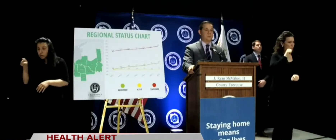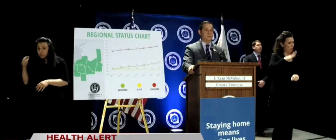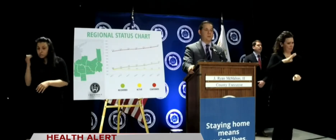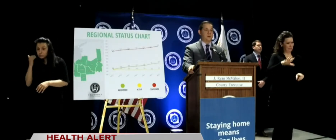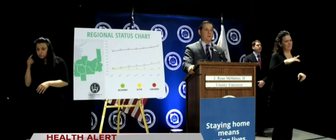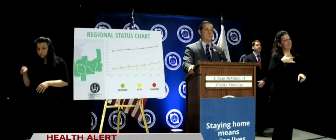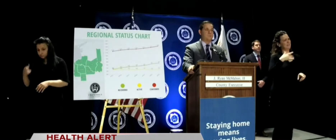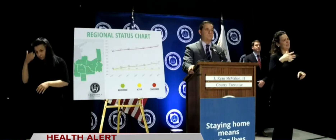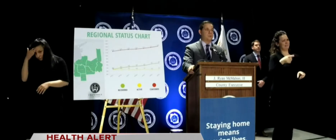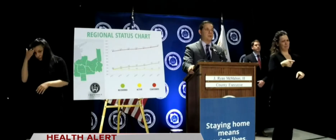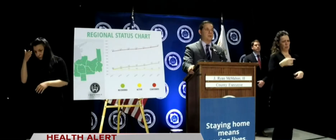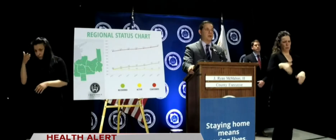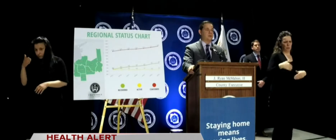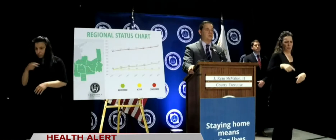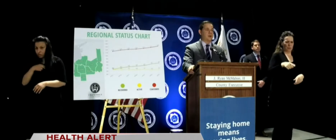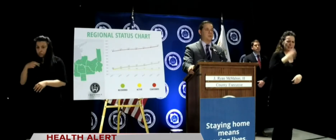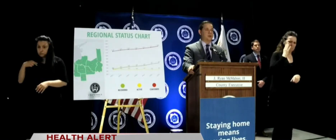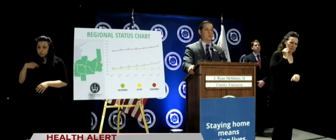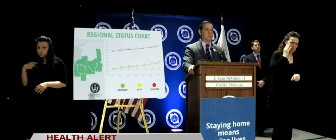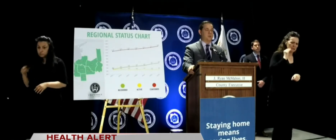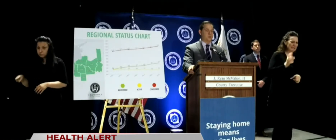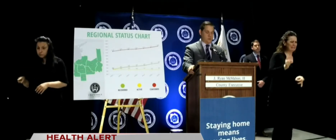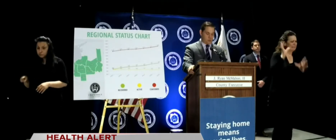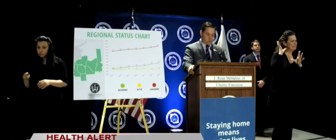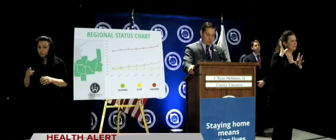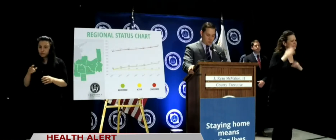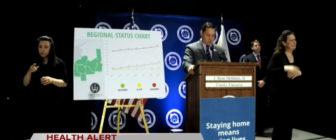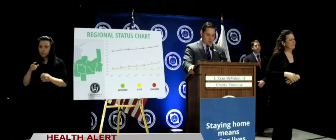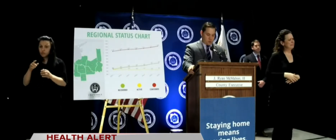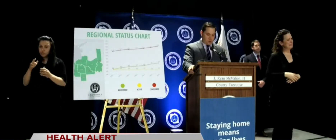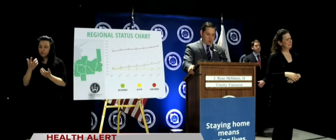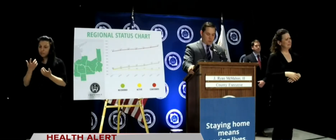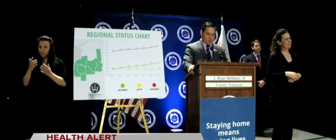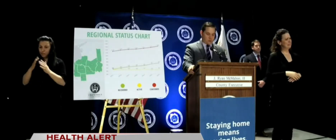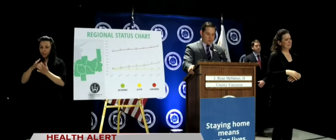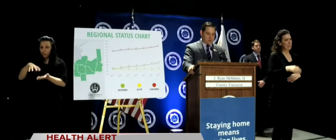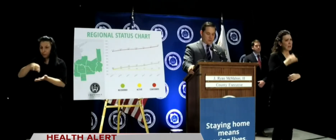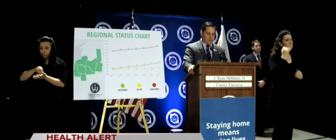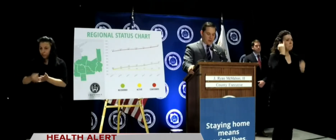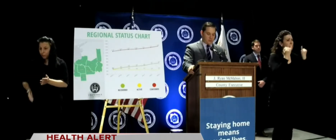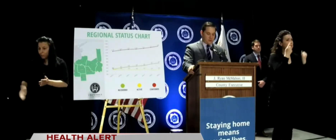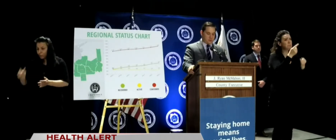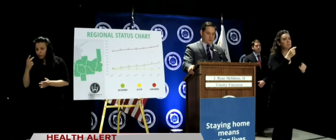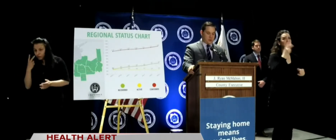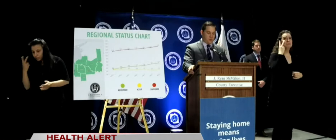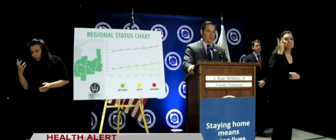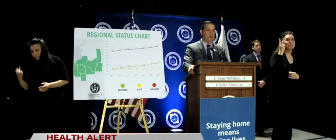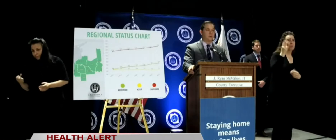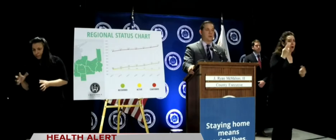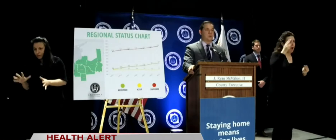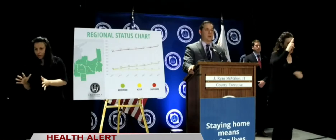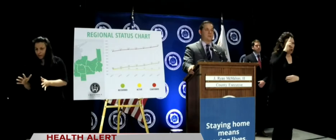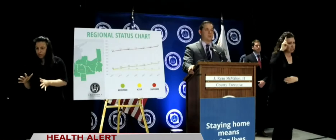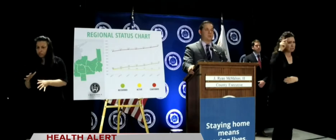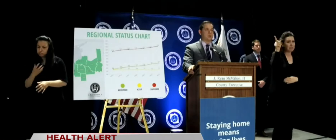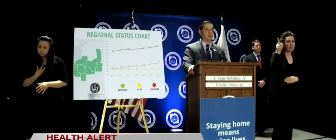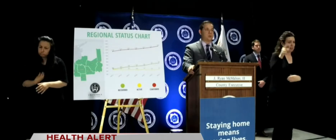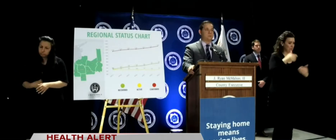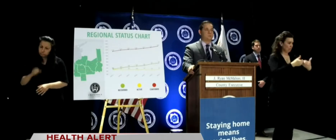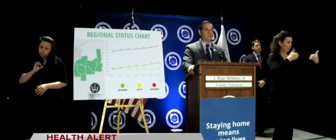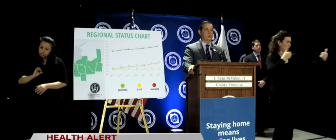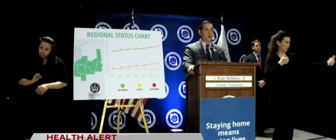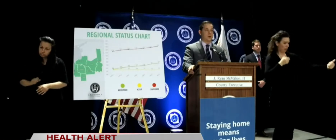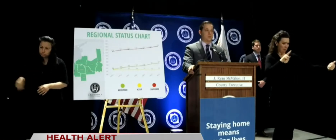there at the end, and her family can't be with her. So we're thinking about their families. We're grieving with them as a